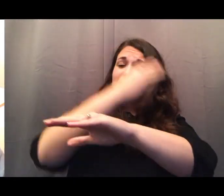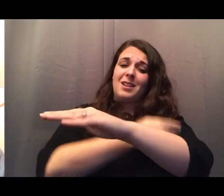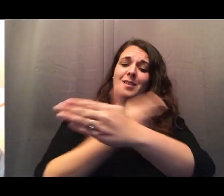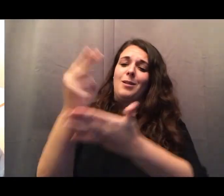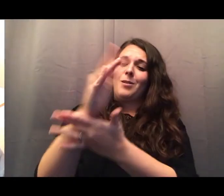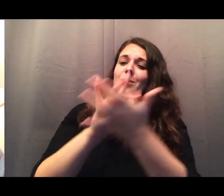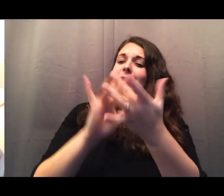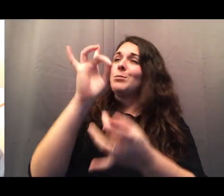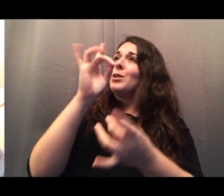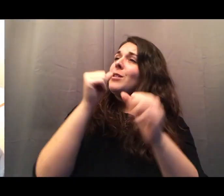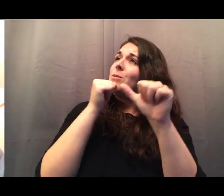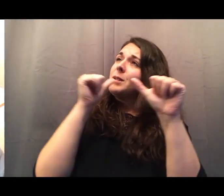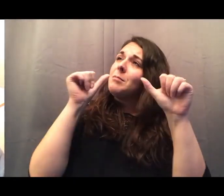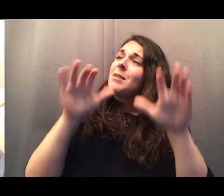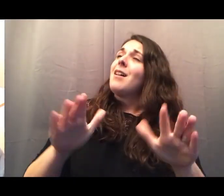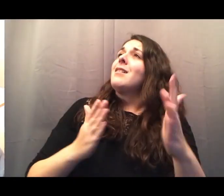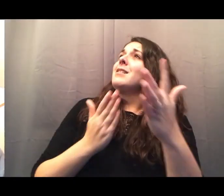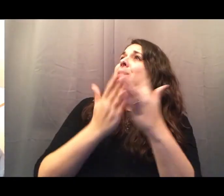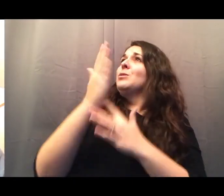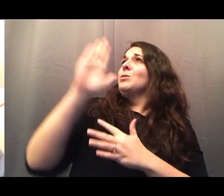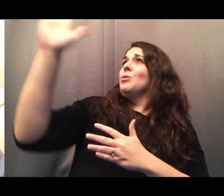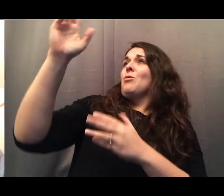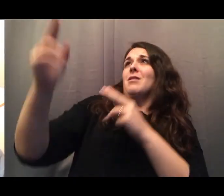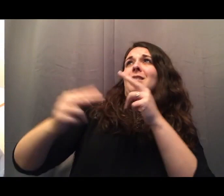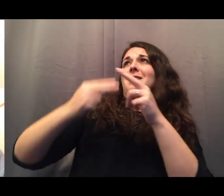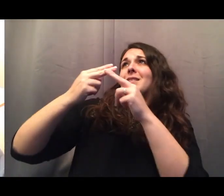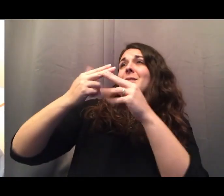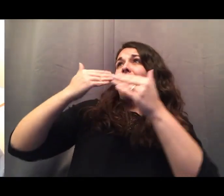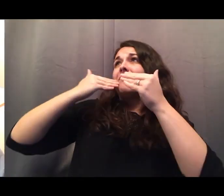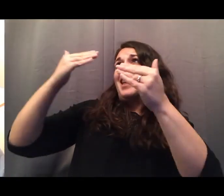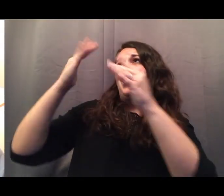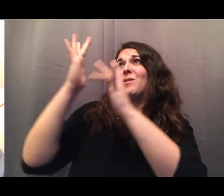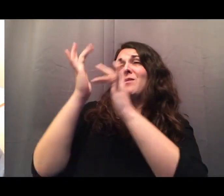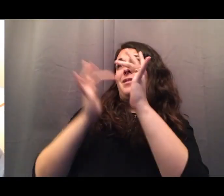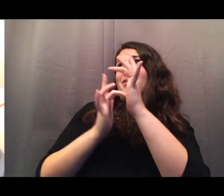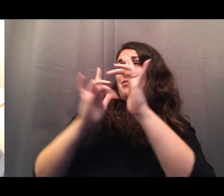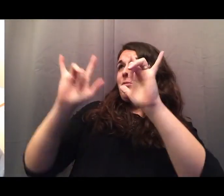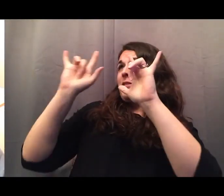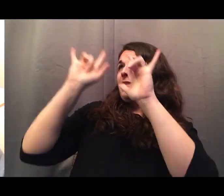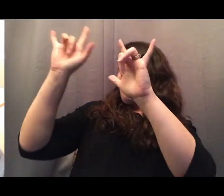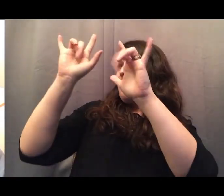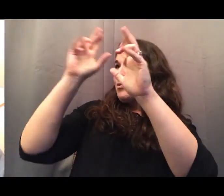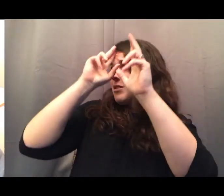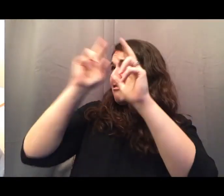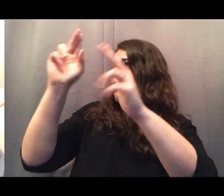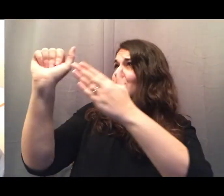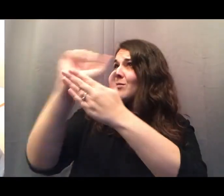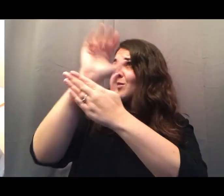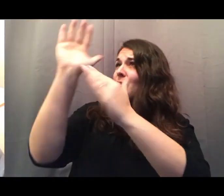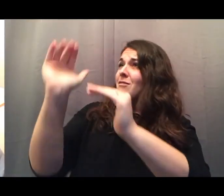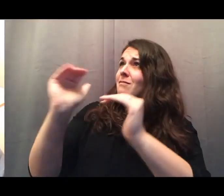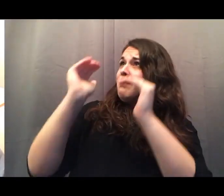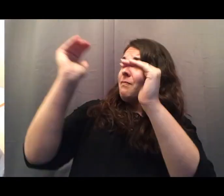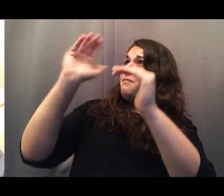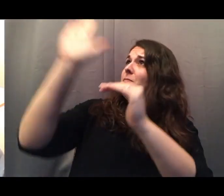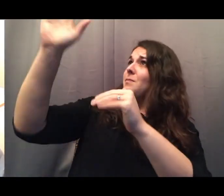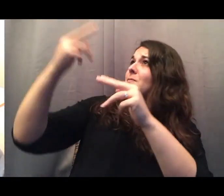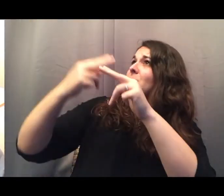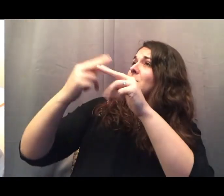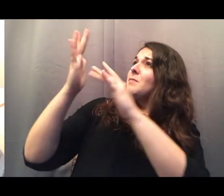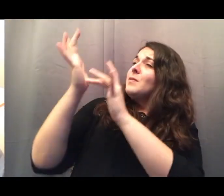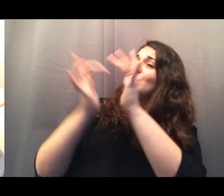Son, and the Holy Spirit. We bless them in your name. Thank you, Jesus. We love you and we glorify your